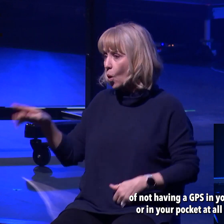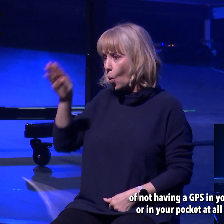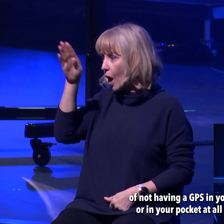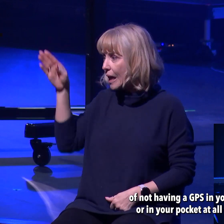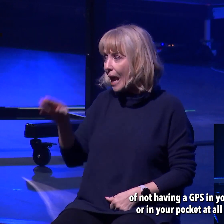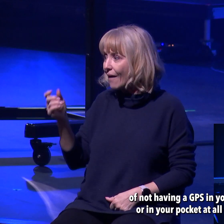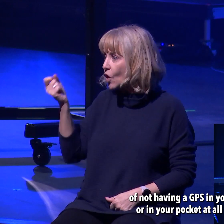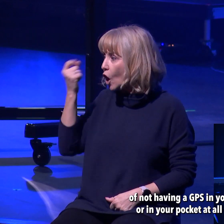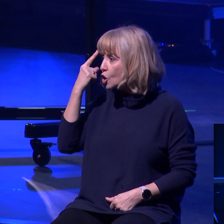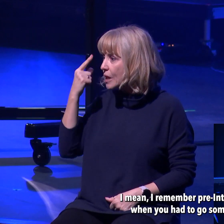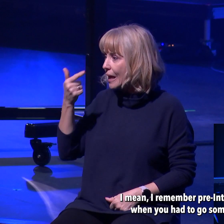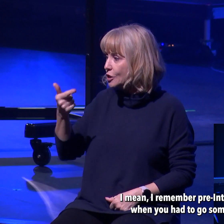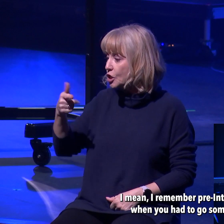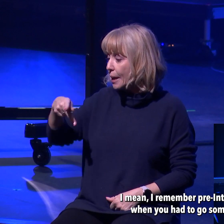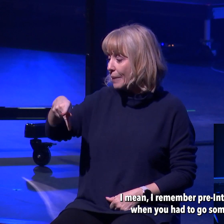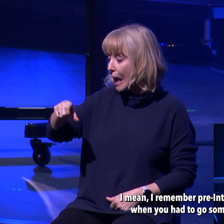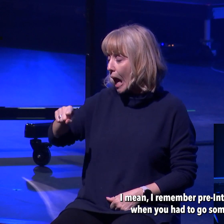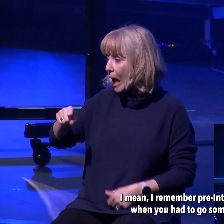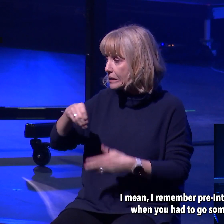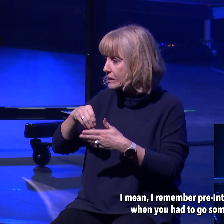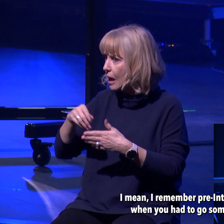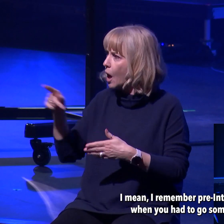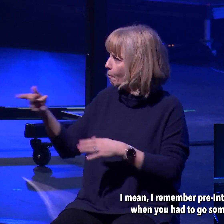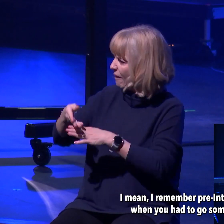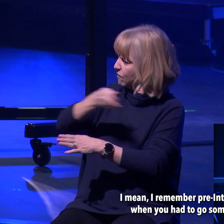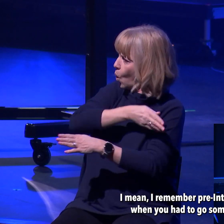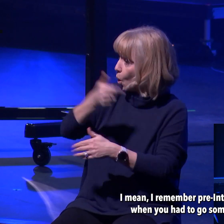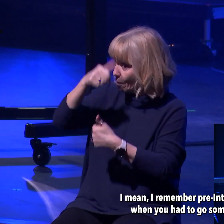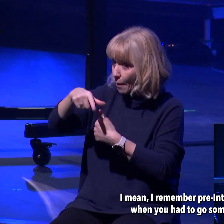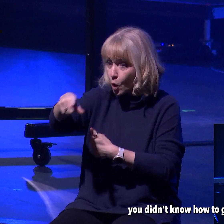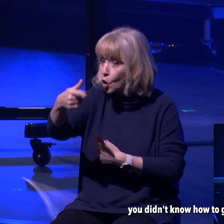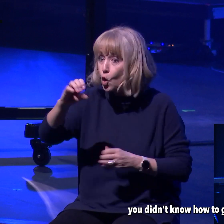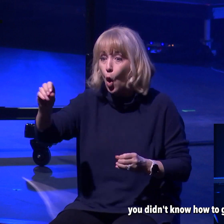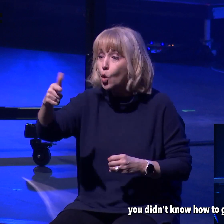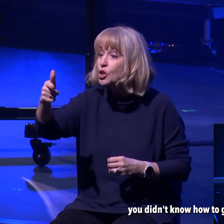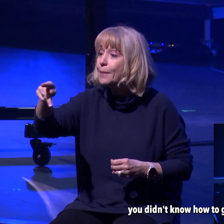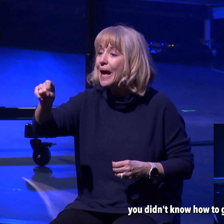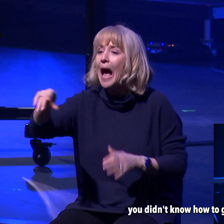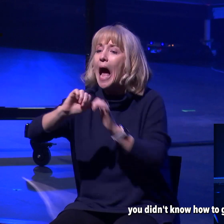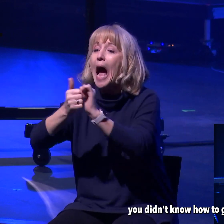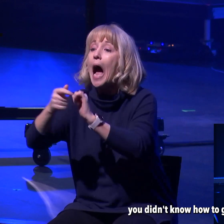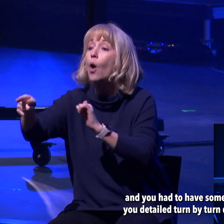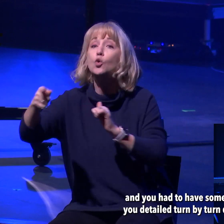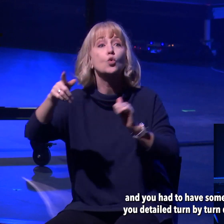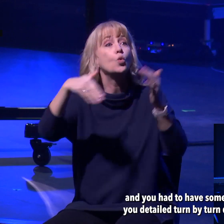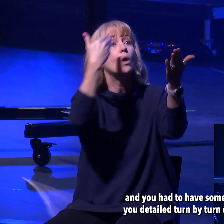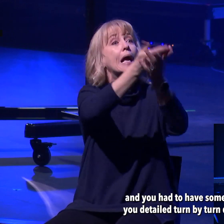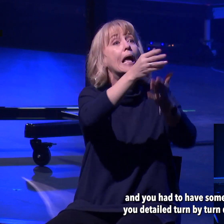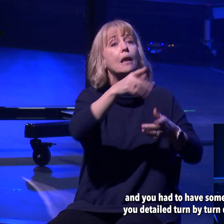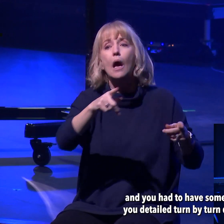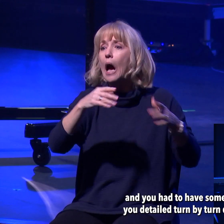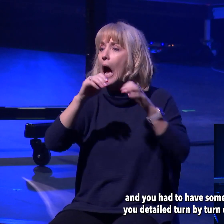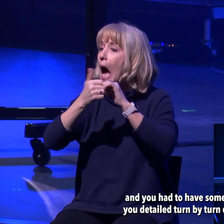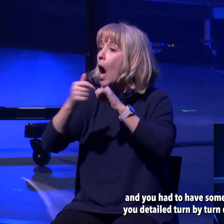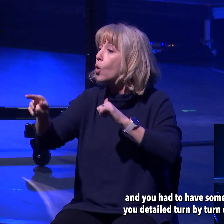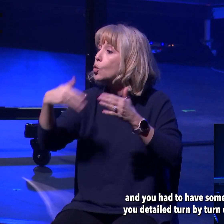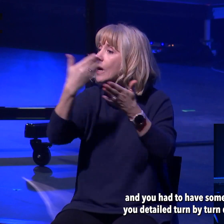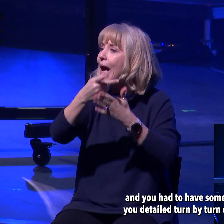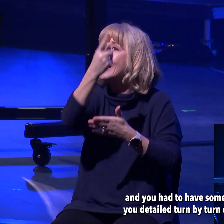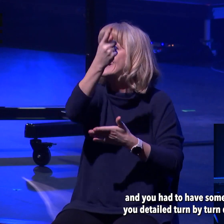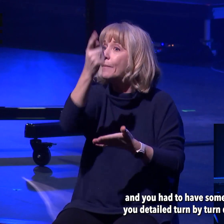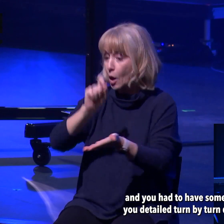pocket at all times. I mean, I remember pre-internet days when you had to go somewhere you didn't know how to get there, and you had to have someone give